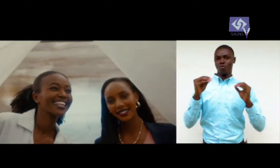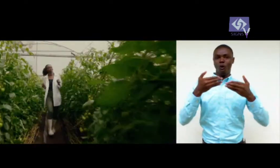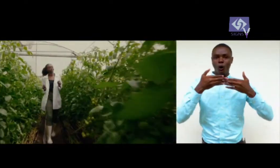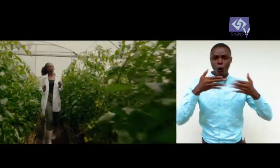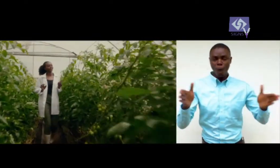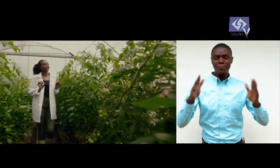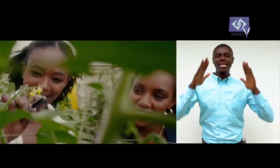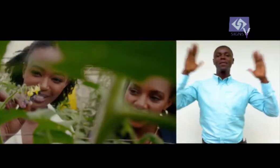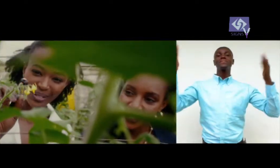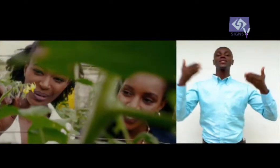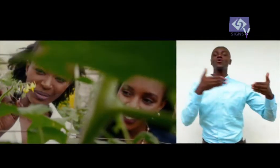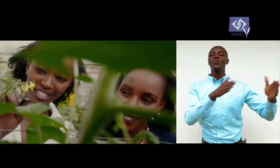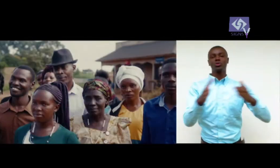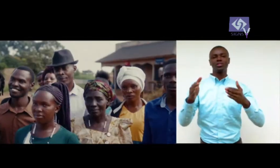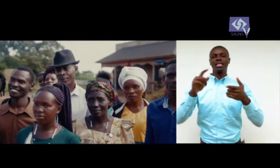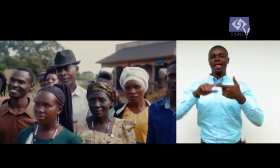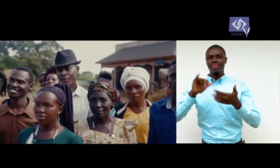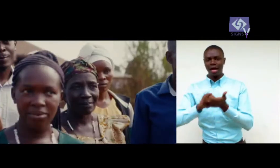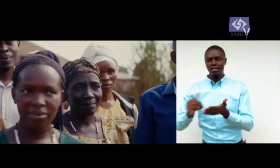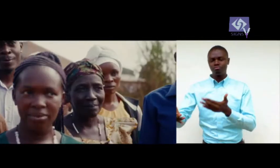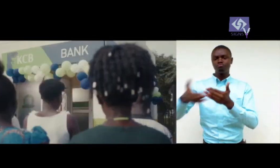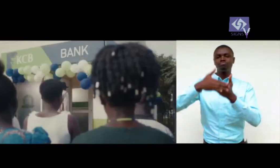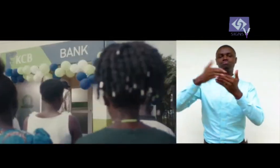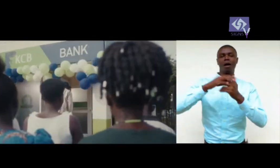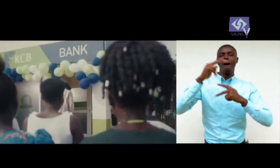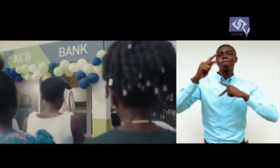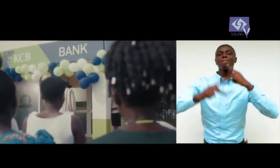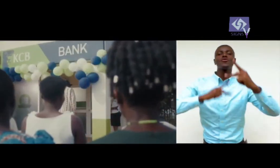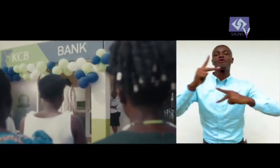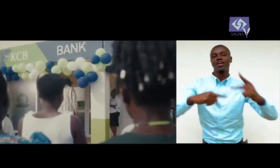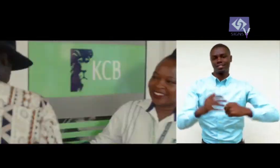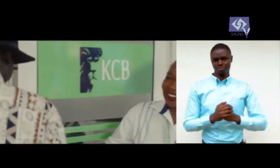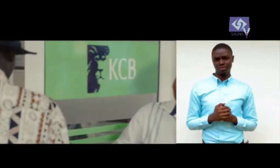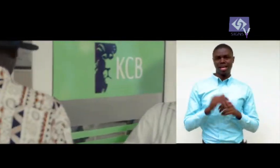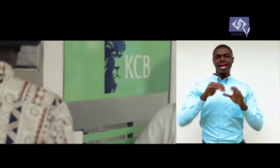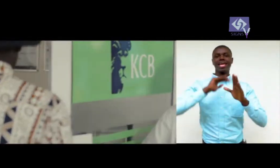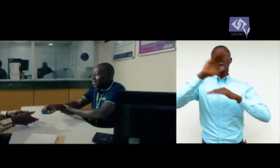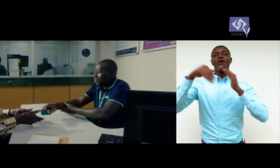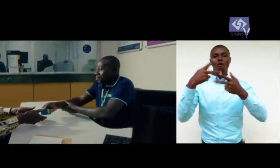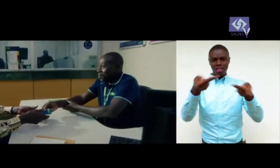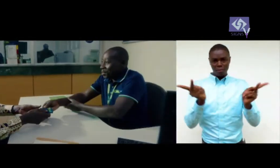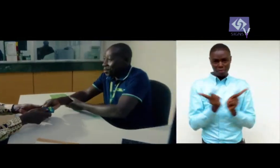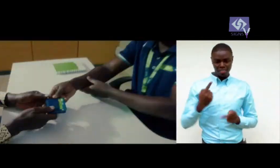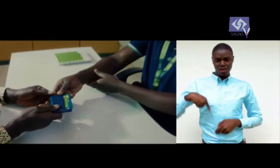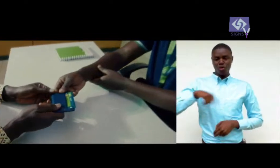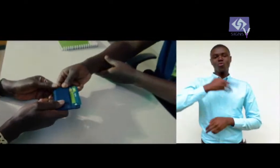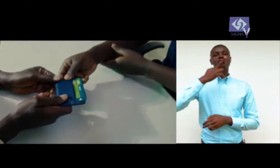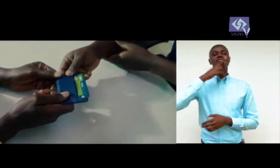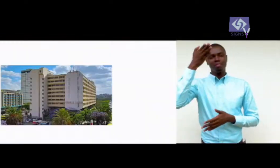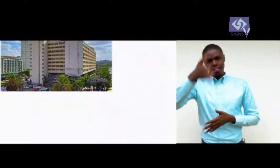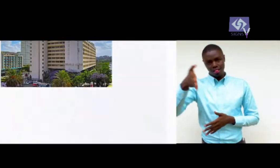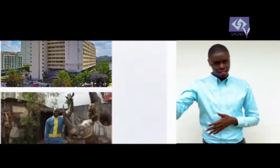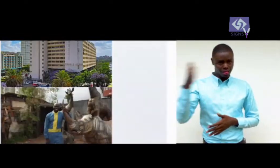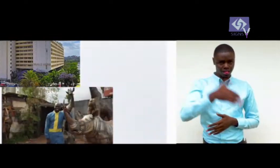open big doors that harbor progress. In all the places that we are, KCB ni